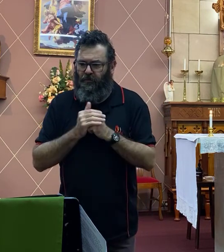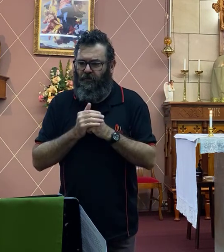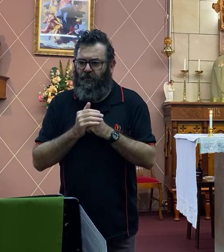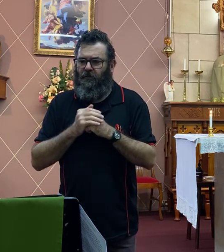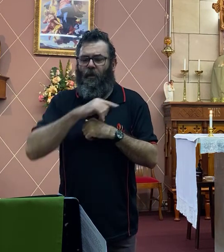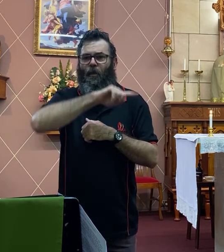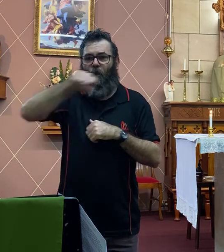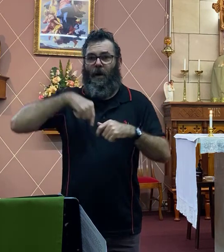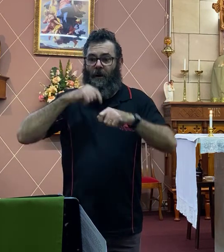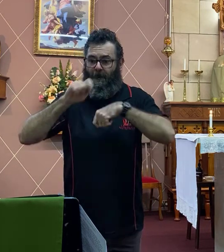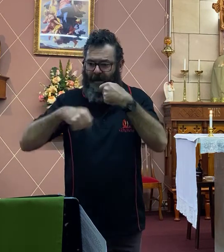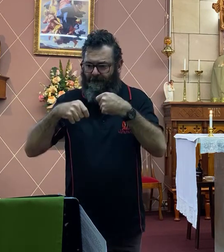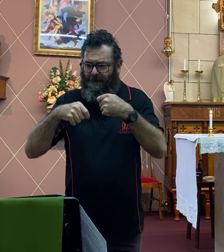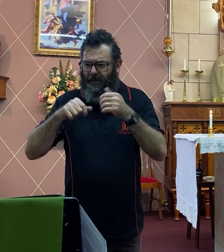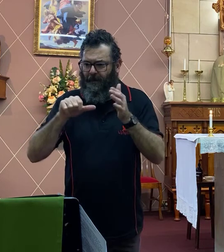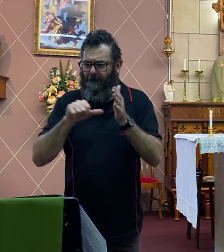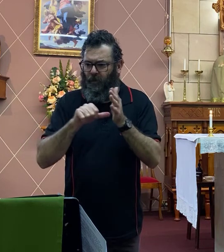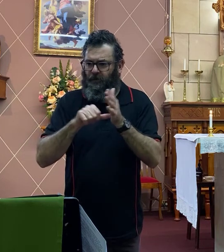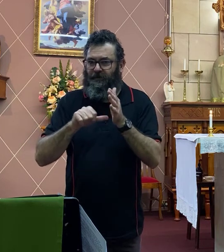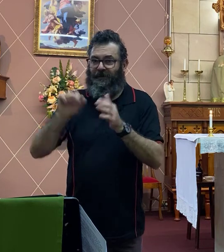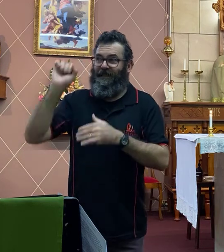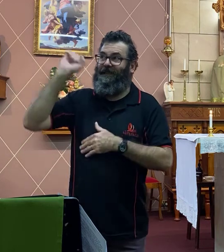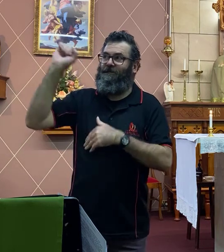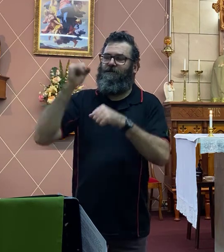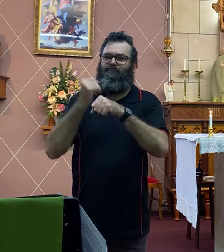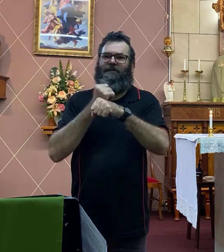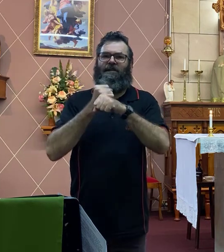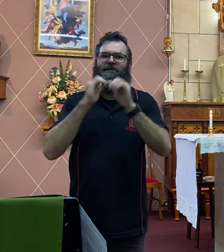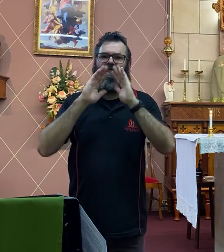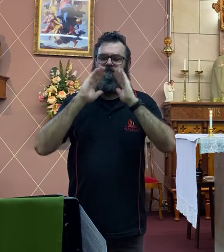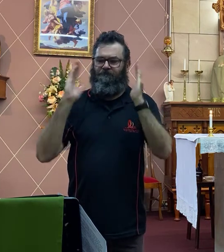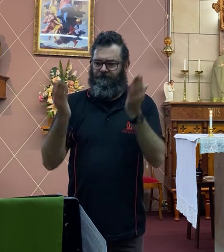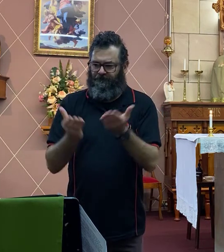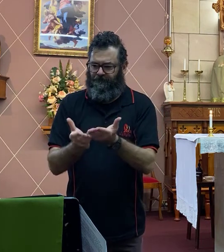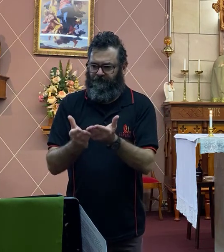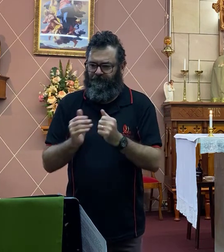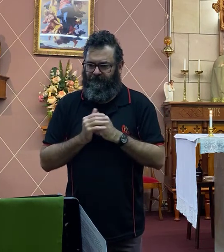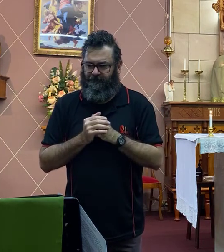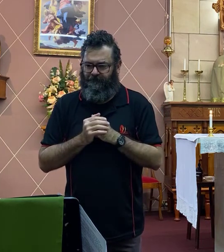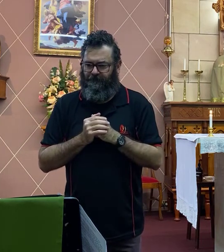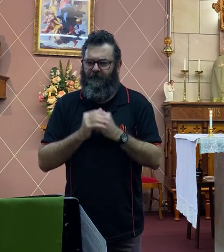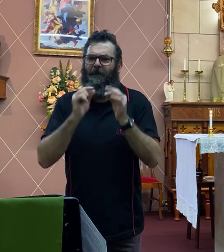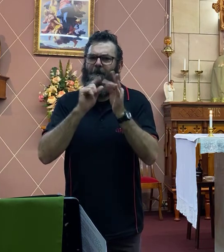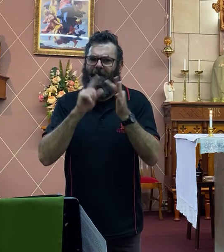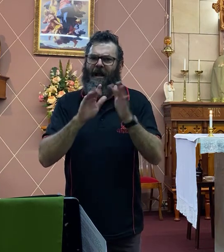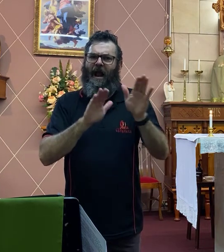truth, so that we become important in his created world.